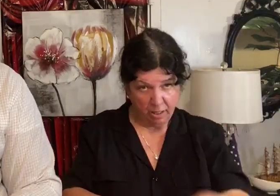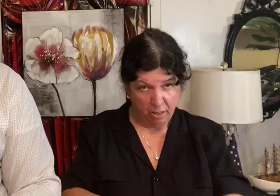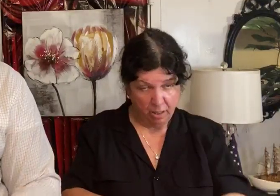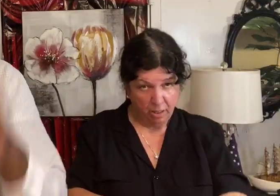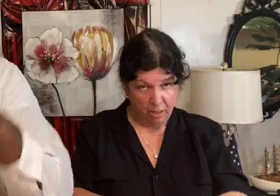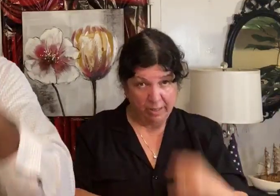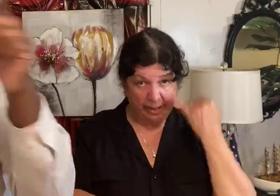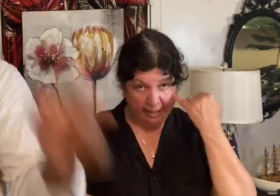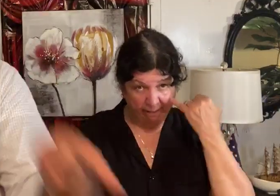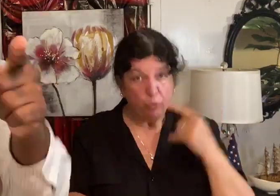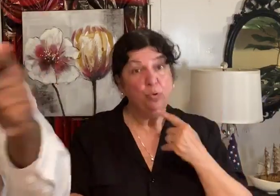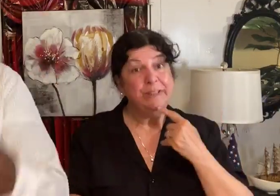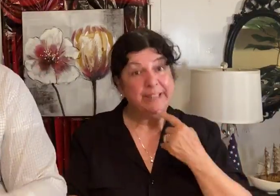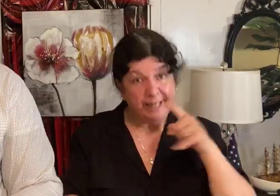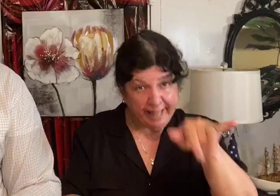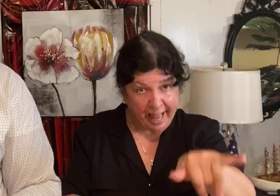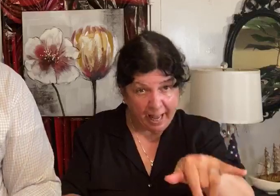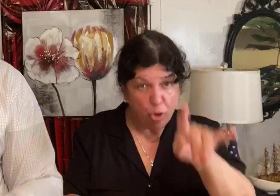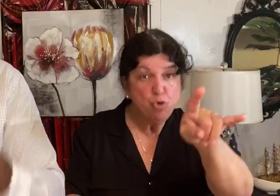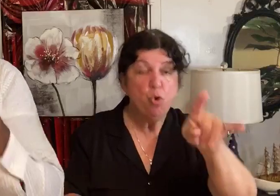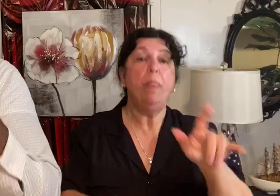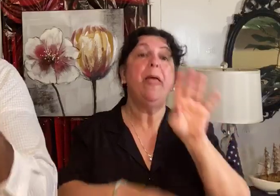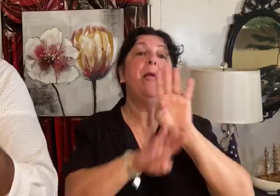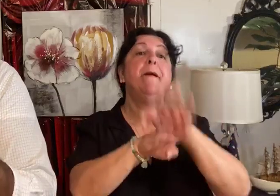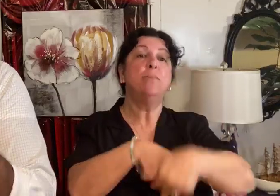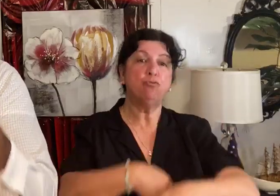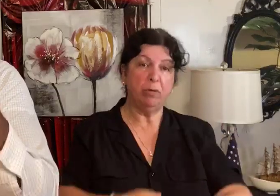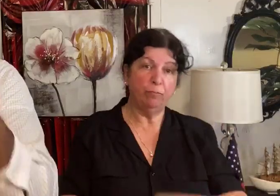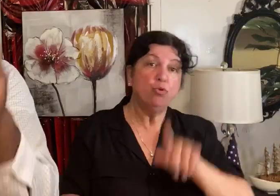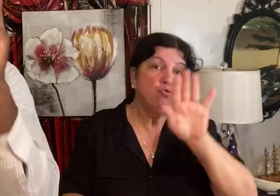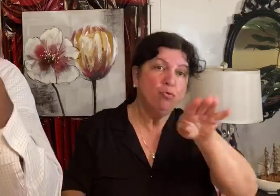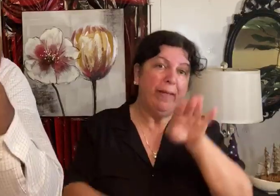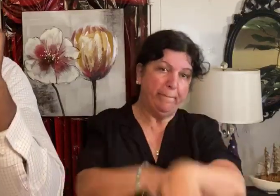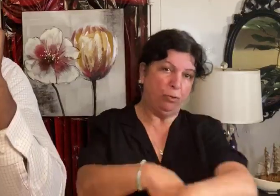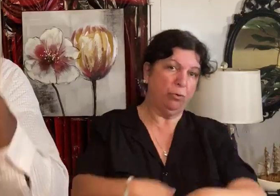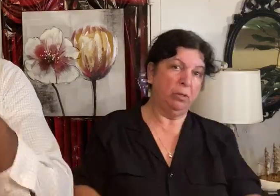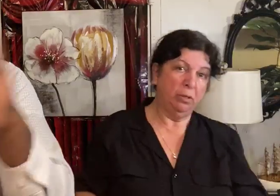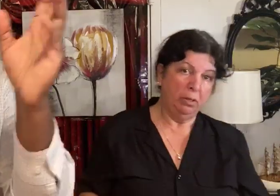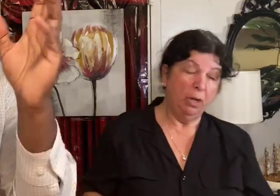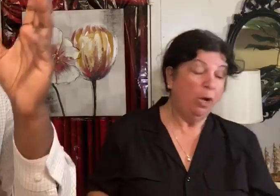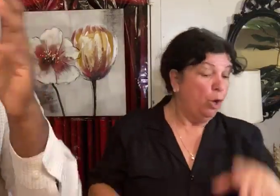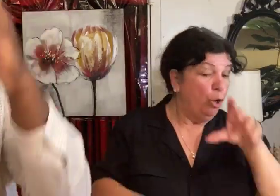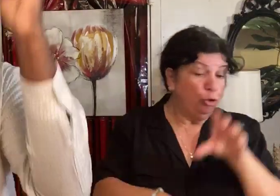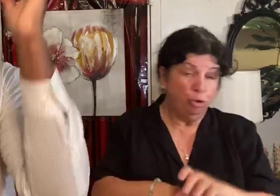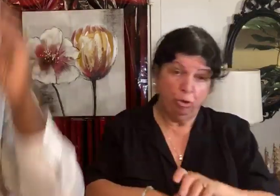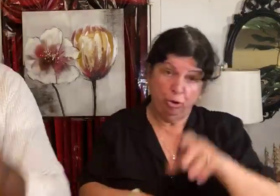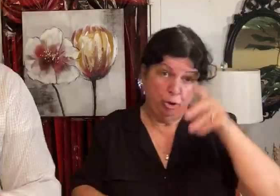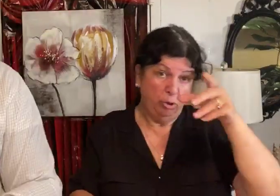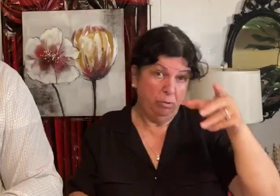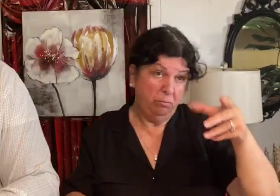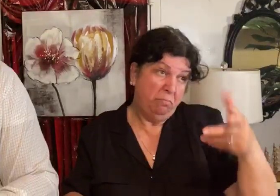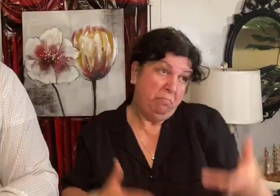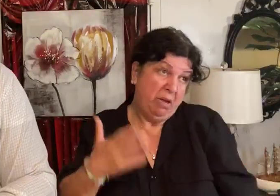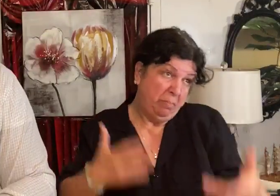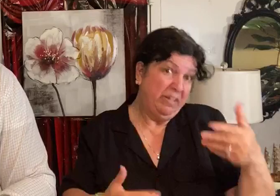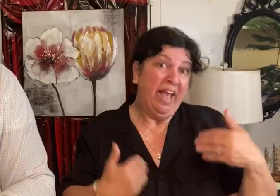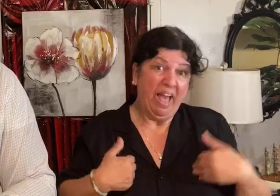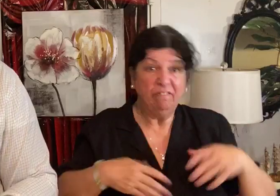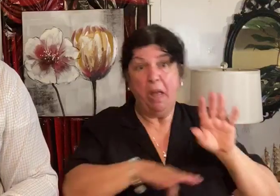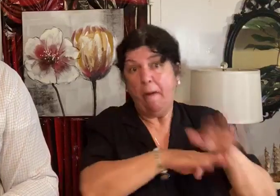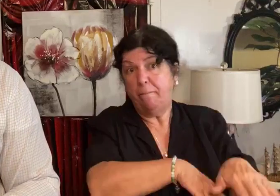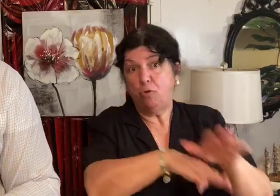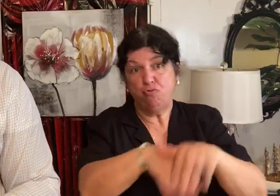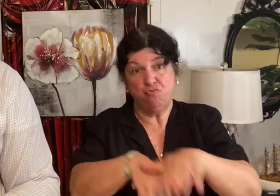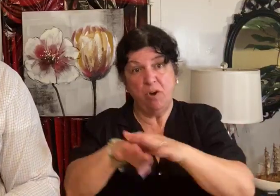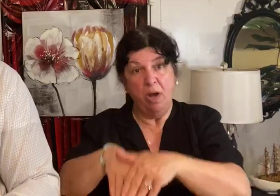biggest hypocrite. You're bigger than the hypocrites you call out. And the church of God might be, the church might have a bunch of hypocrites in